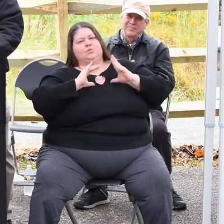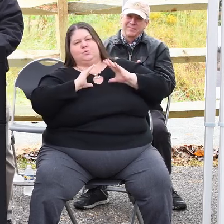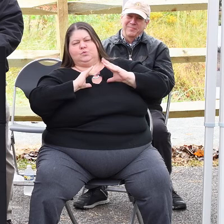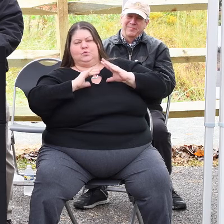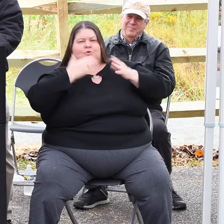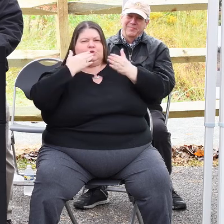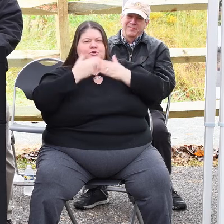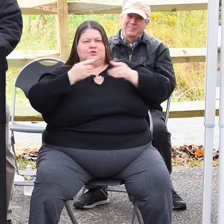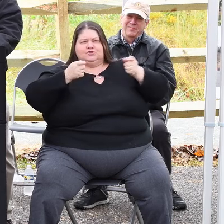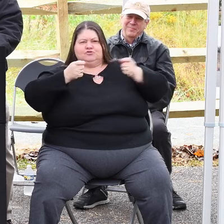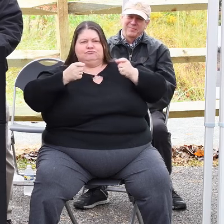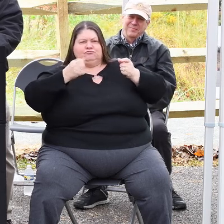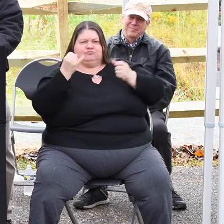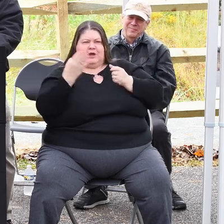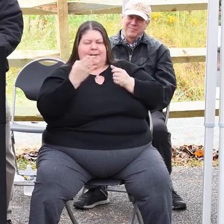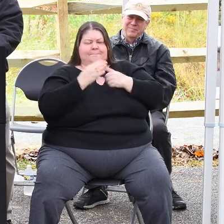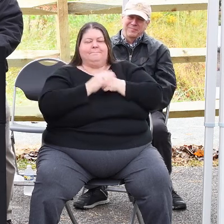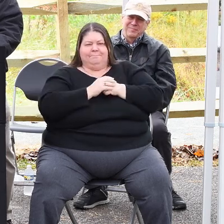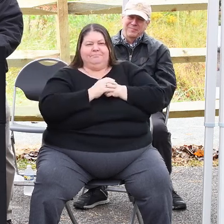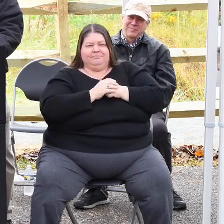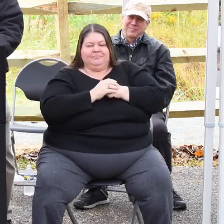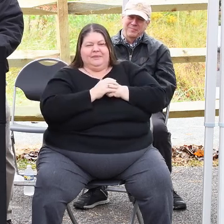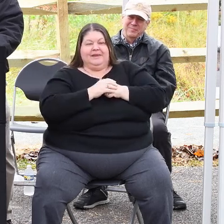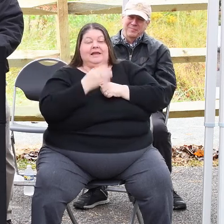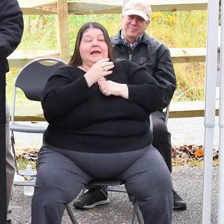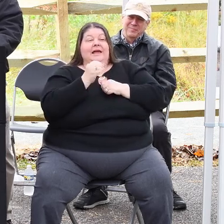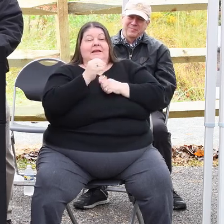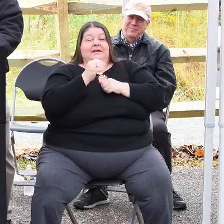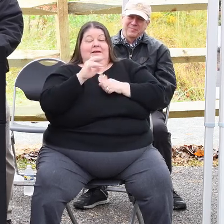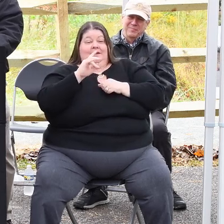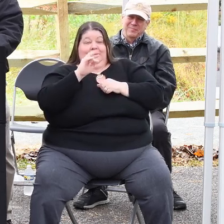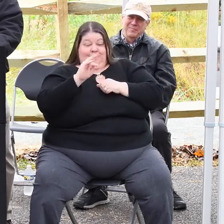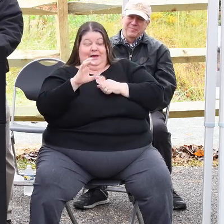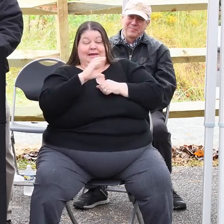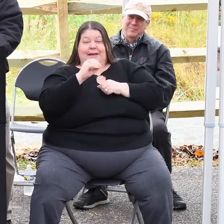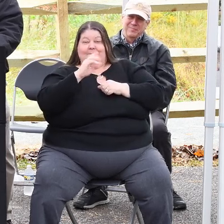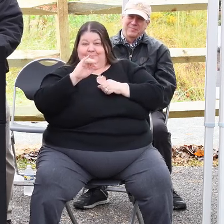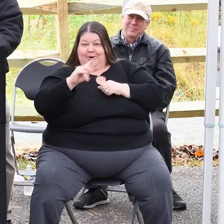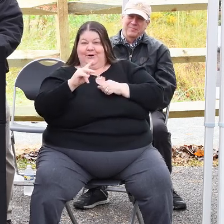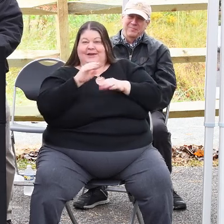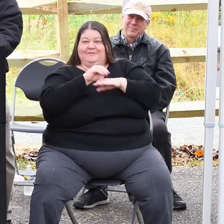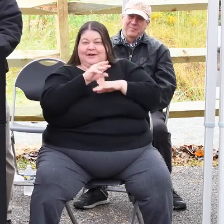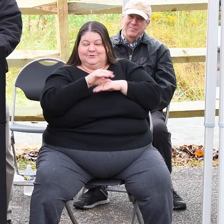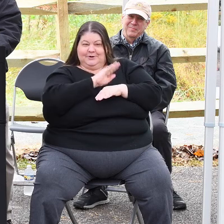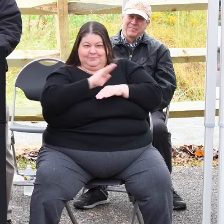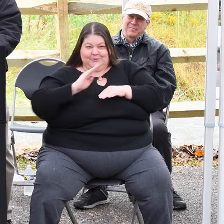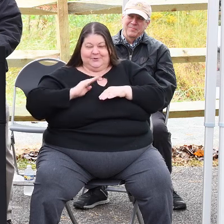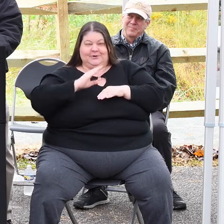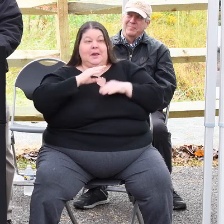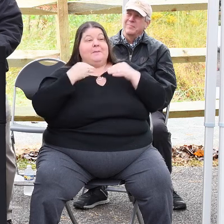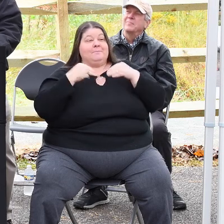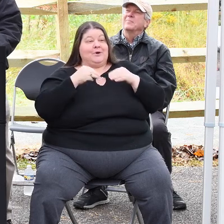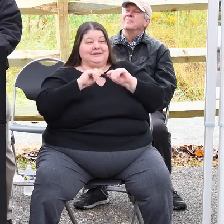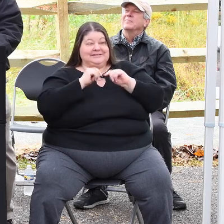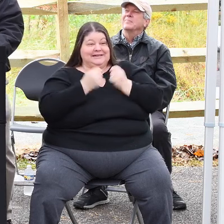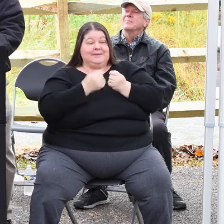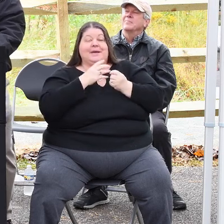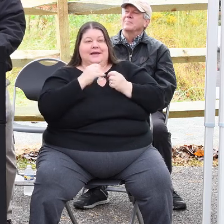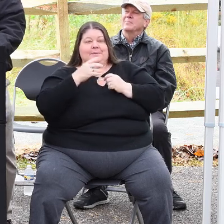you. And the Recreation and Parks Advisory Board, and our marketing team and park staff. I thank all